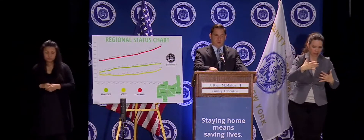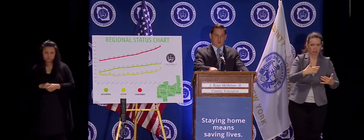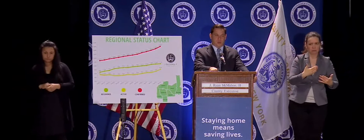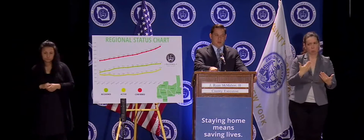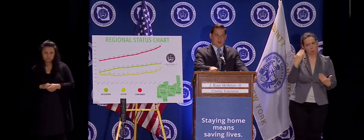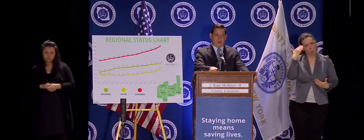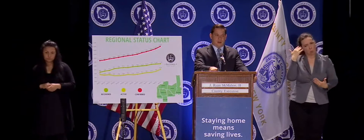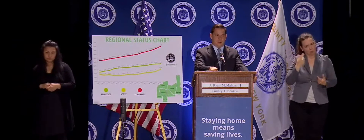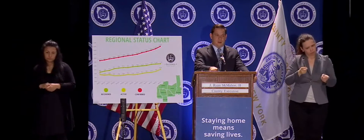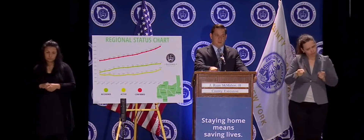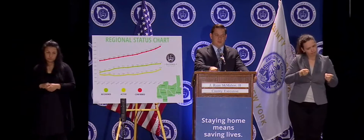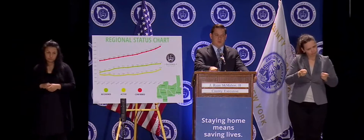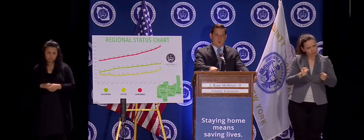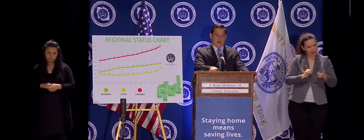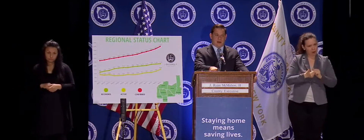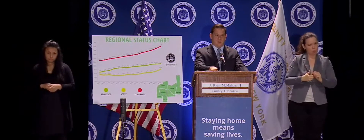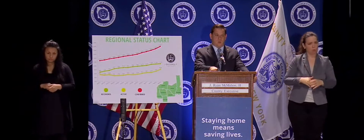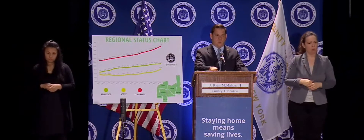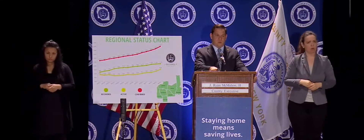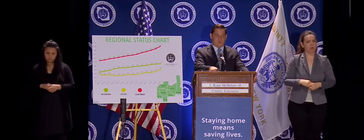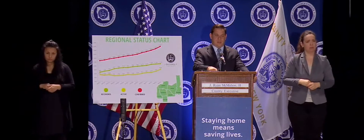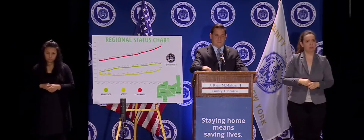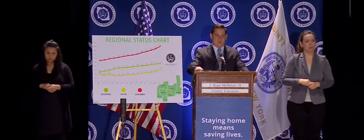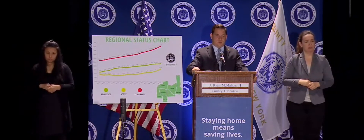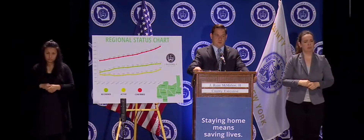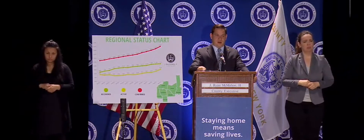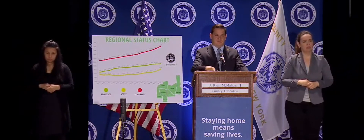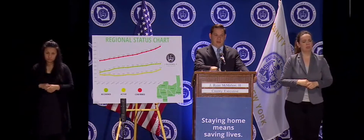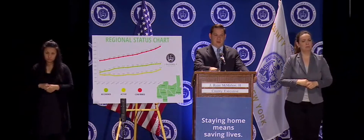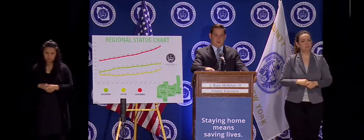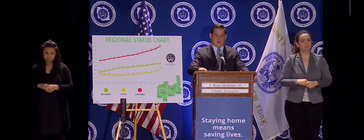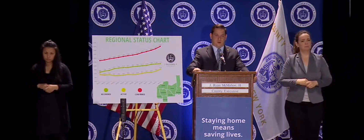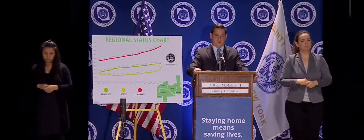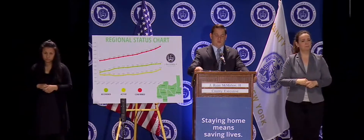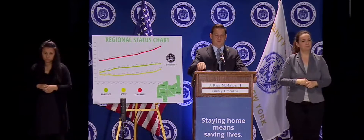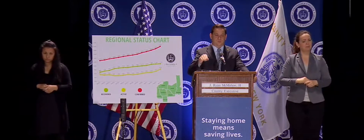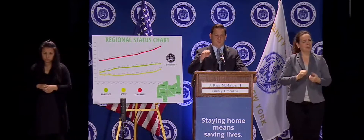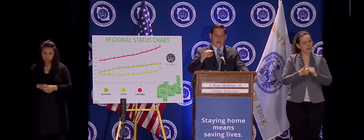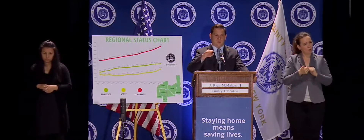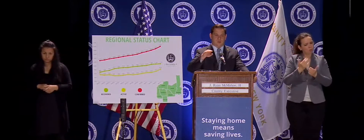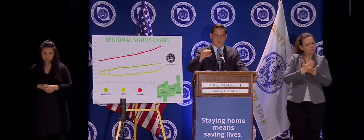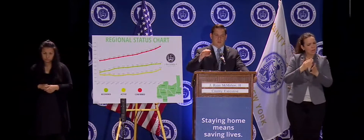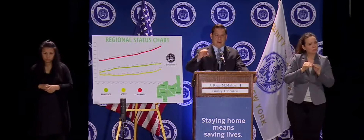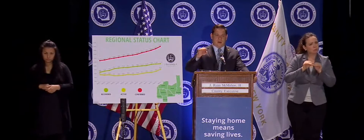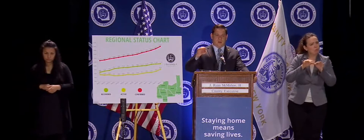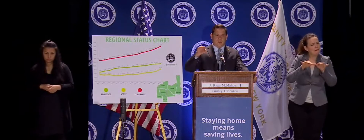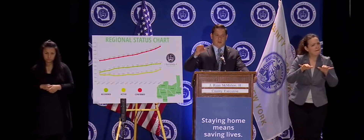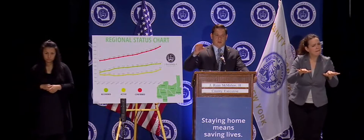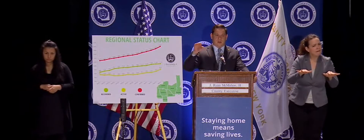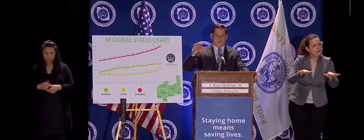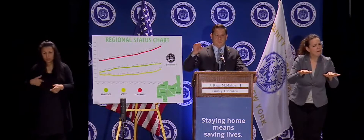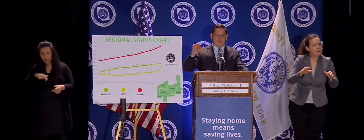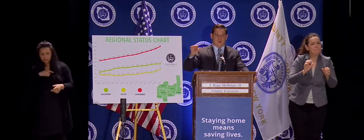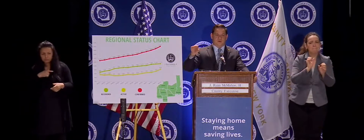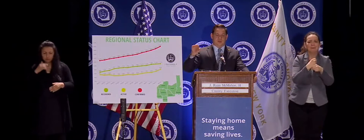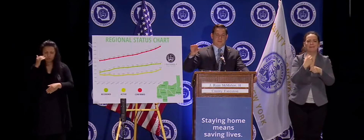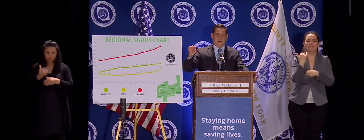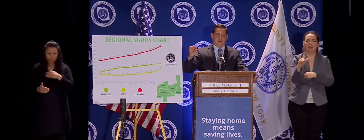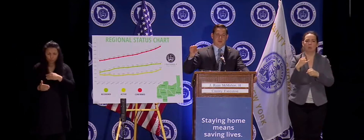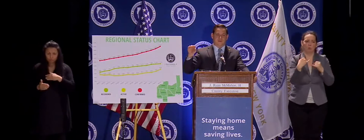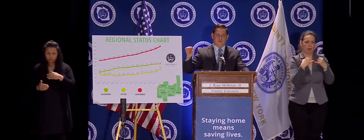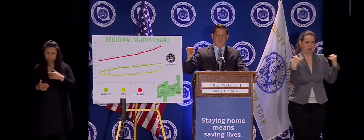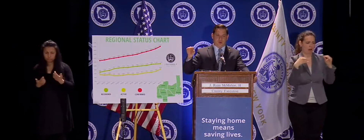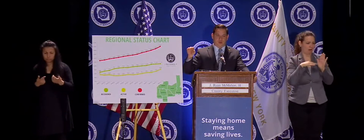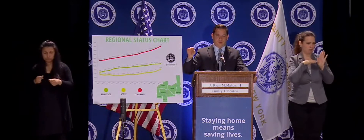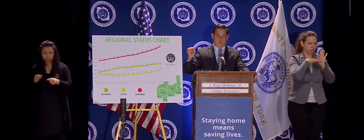do, and the reason why stop the spread, flatten the curve, that was all about preserving your